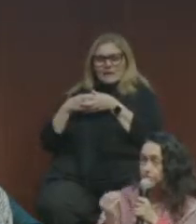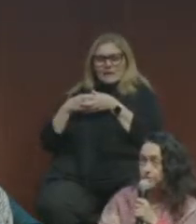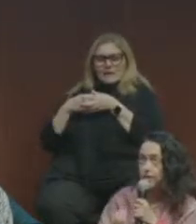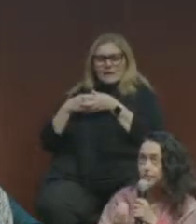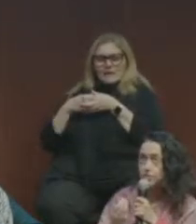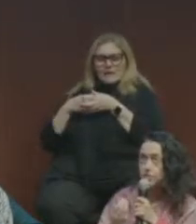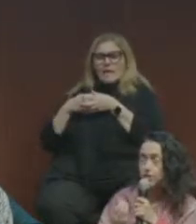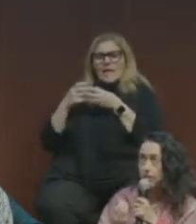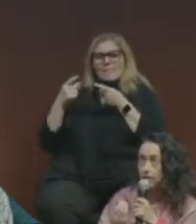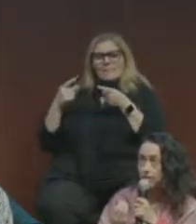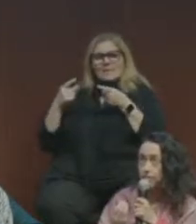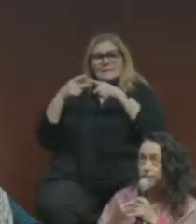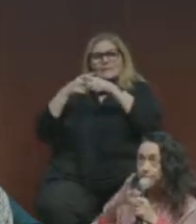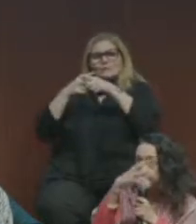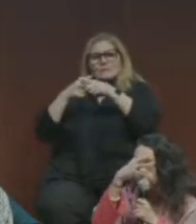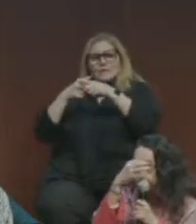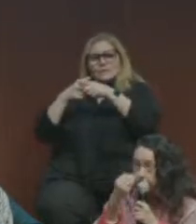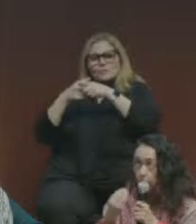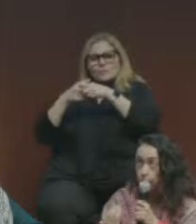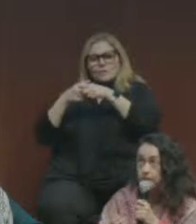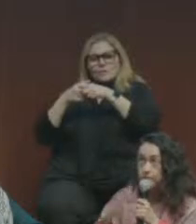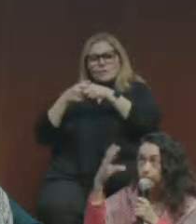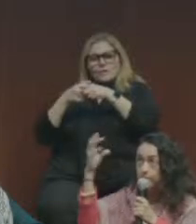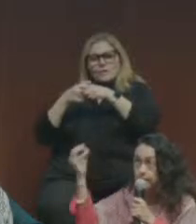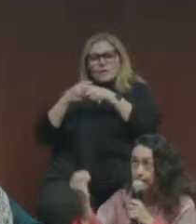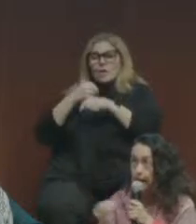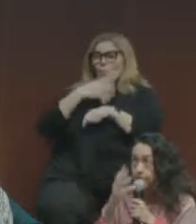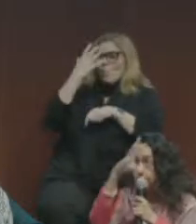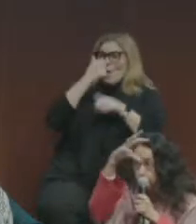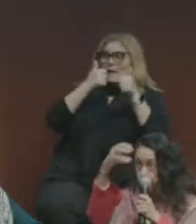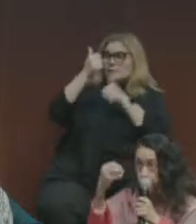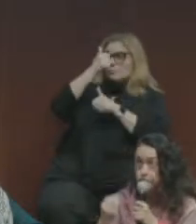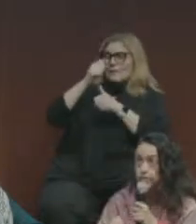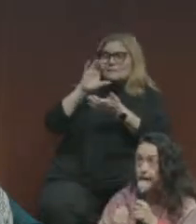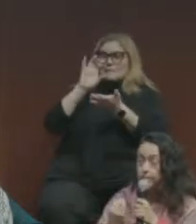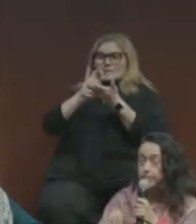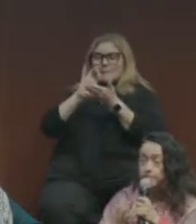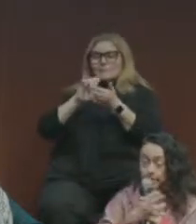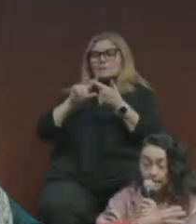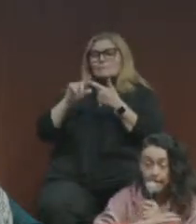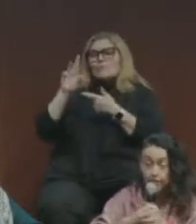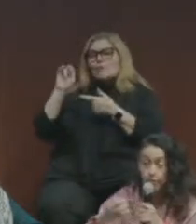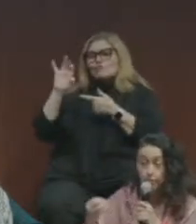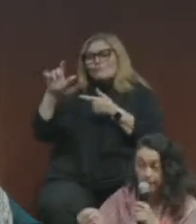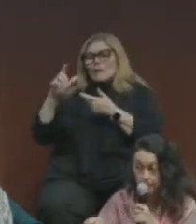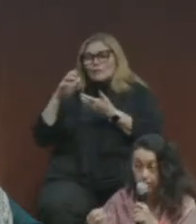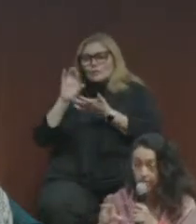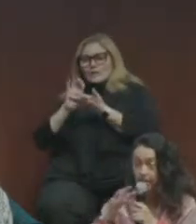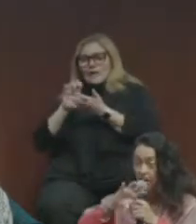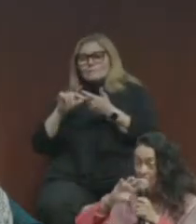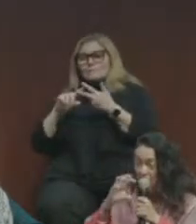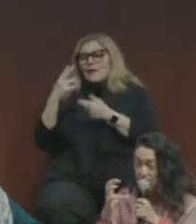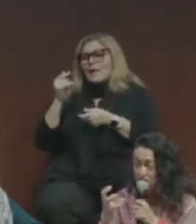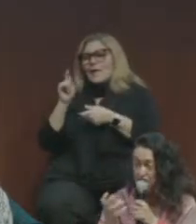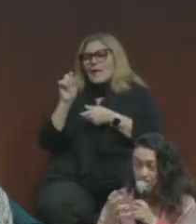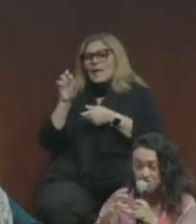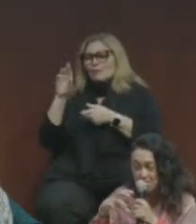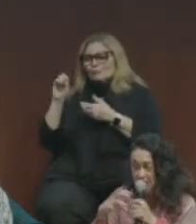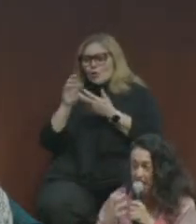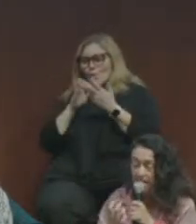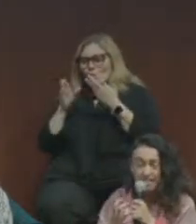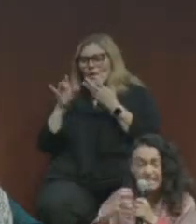the intersection of white supremacy and capitalism, so racial capitalism and heteropatriarchy, are